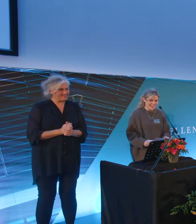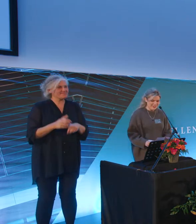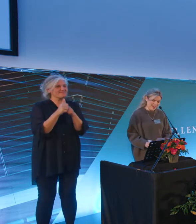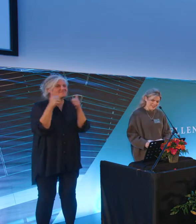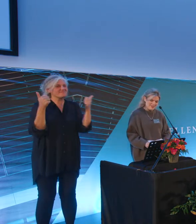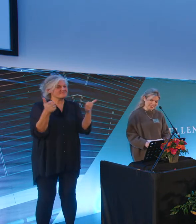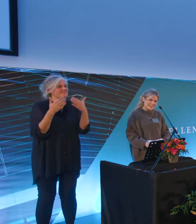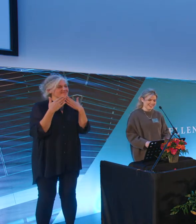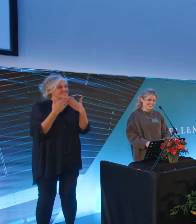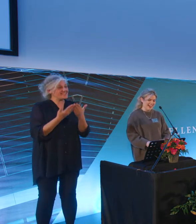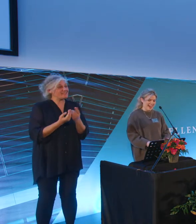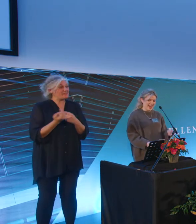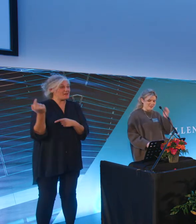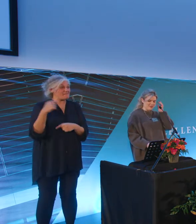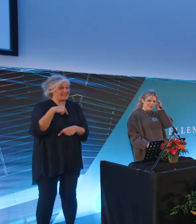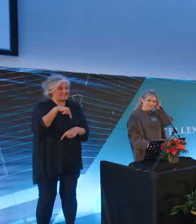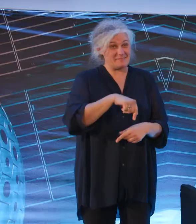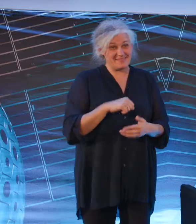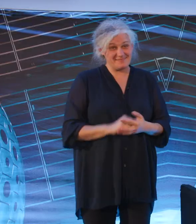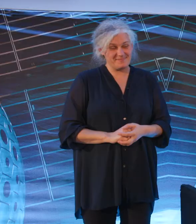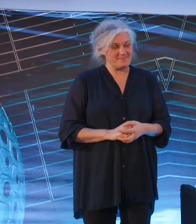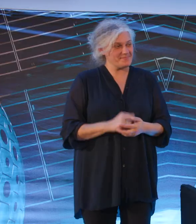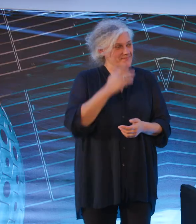Hi, thank you for having me.